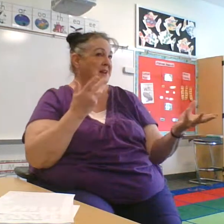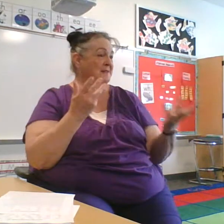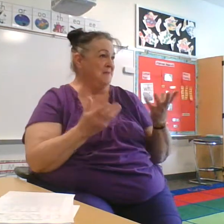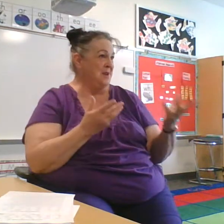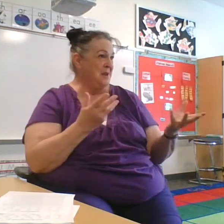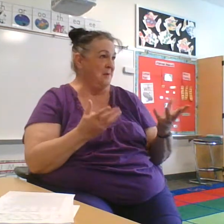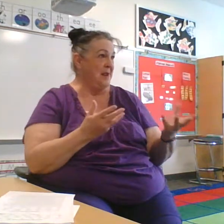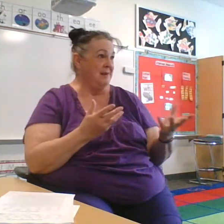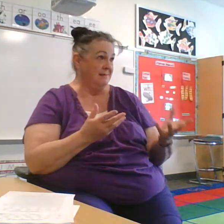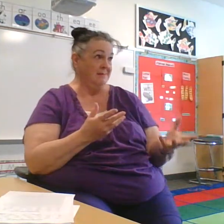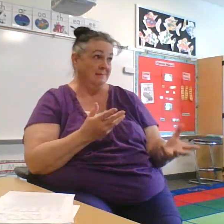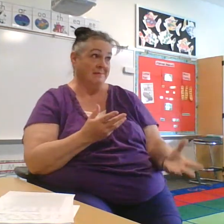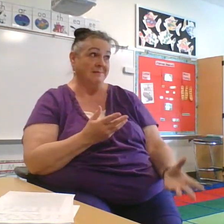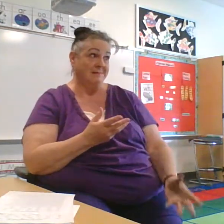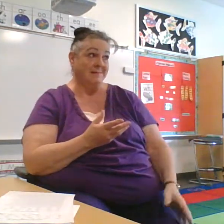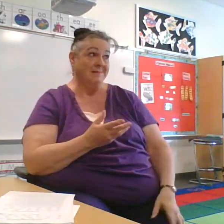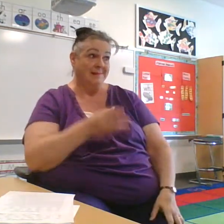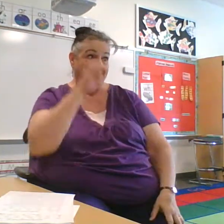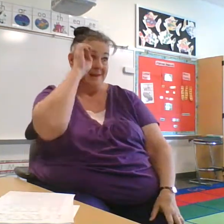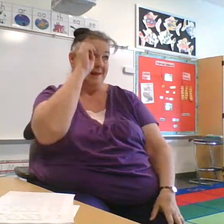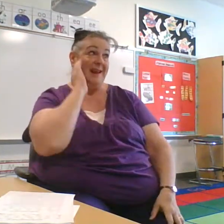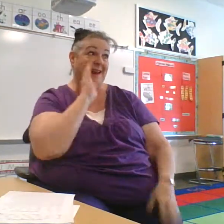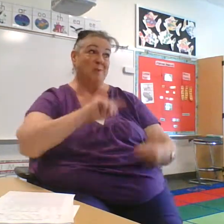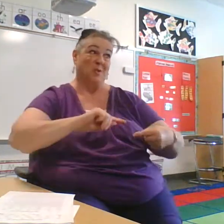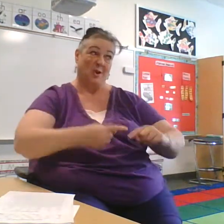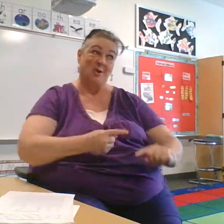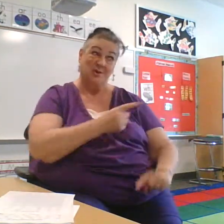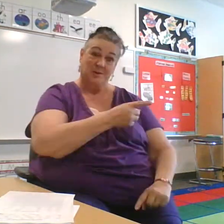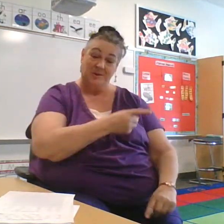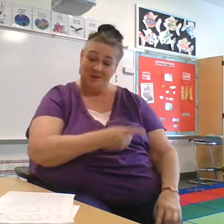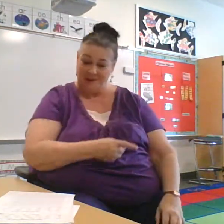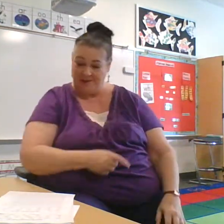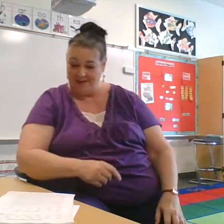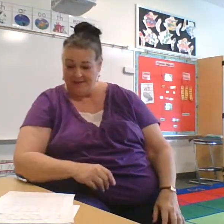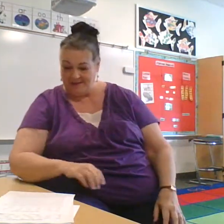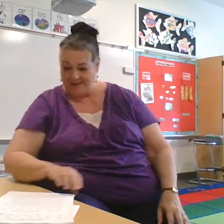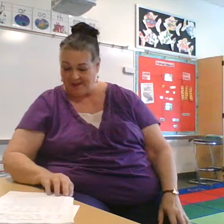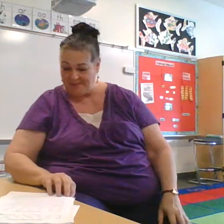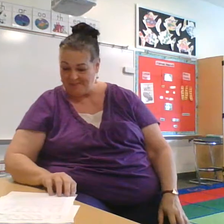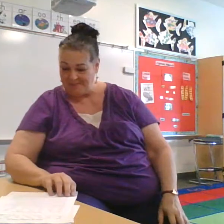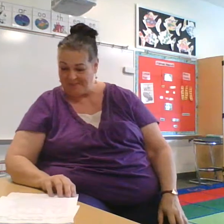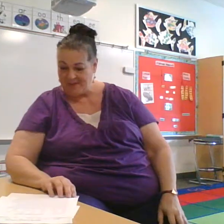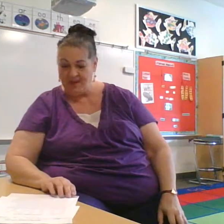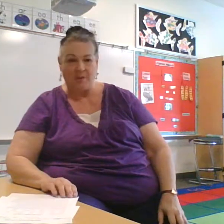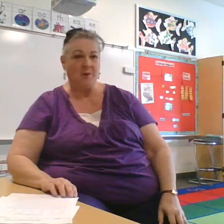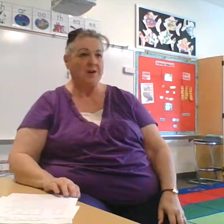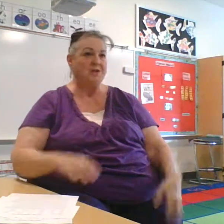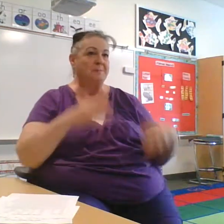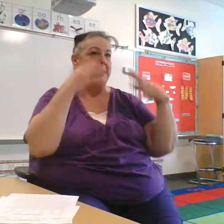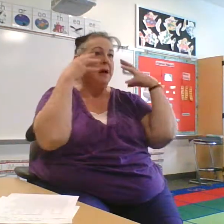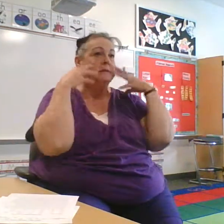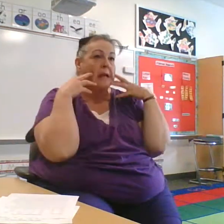of, like, he will hurt you. You know, you don't want to just be a